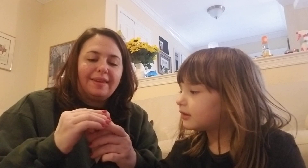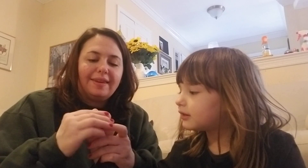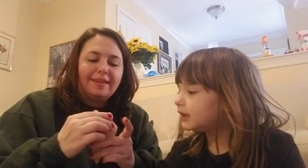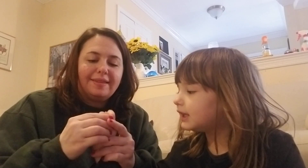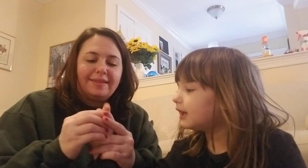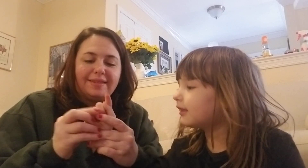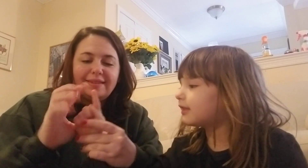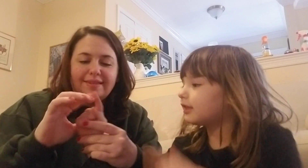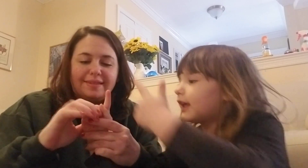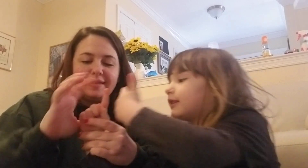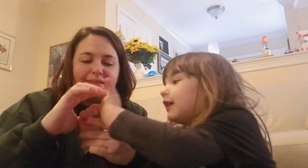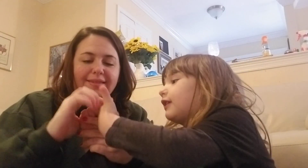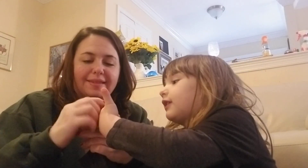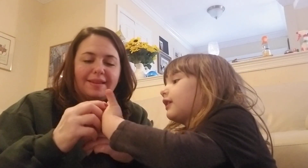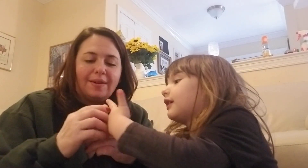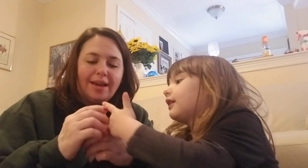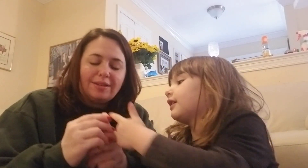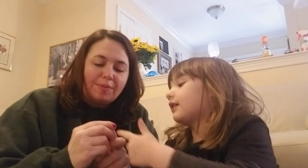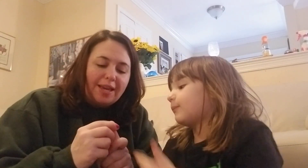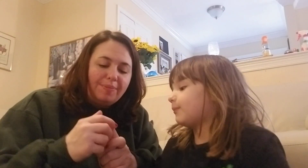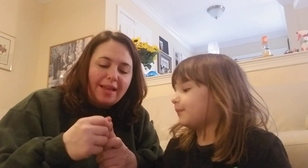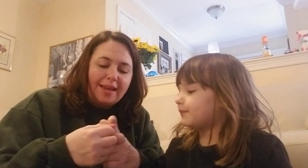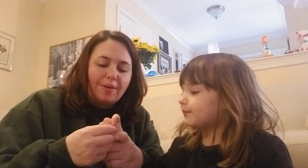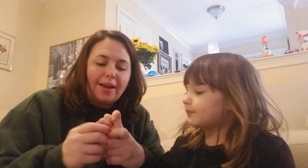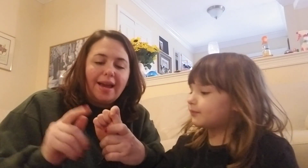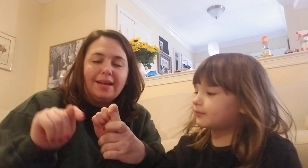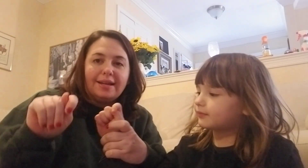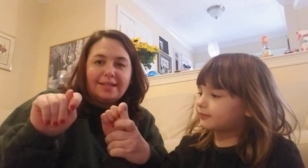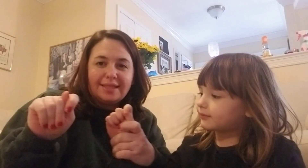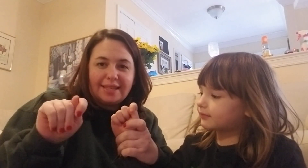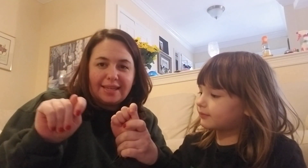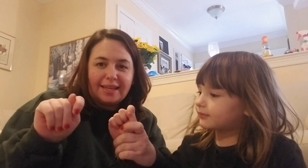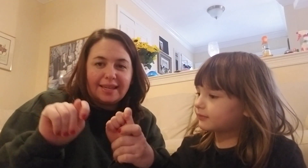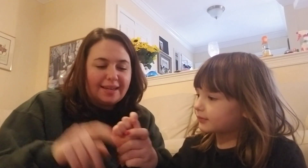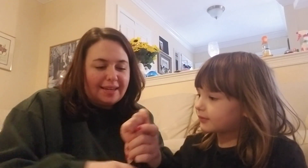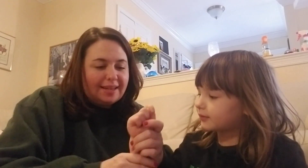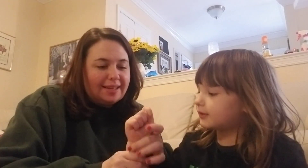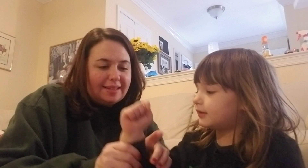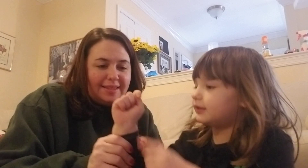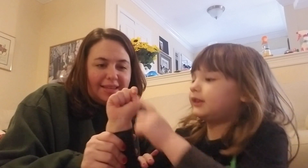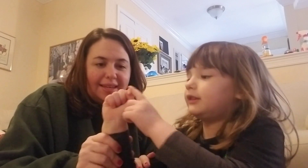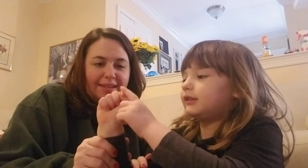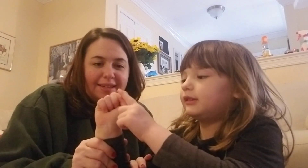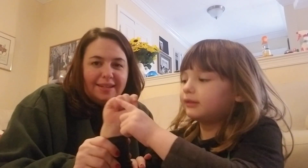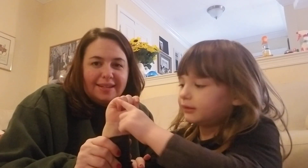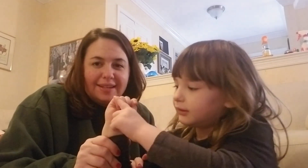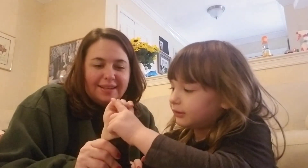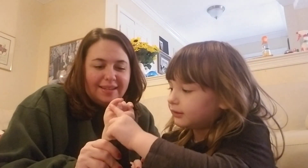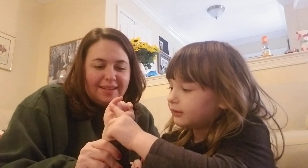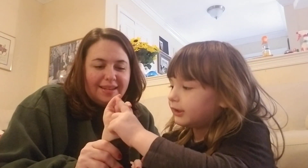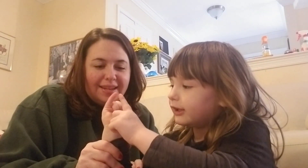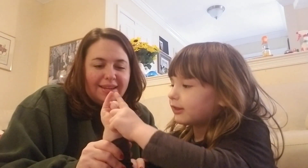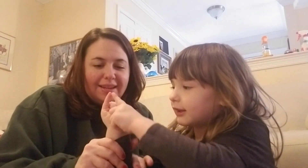T like this. Okay, so keep that down, okay? T. T. T like